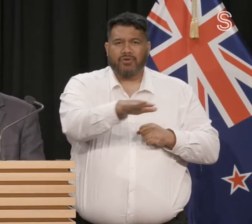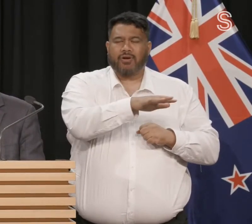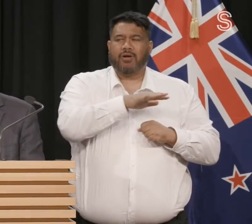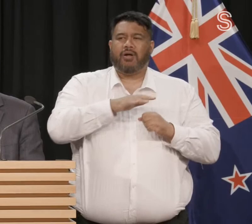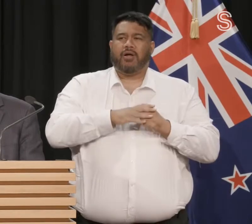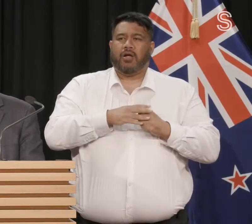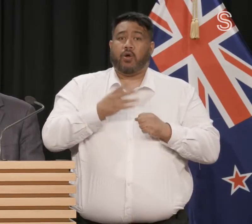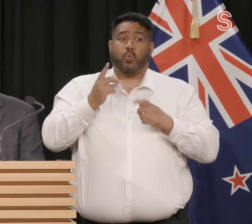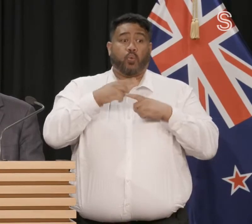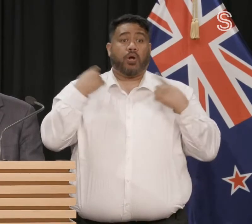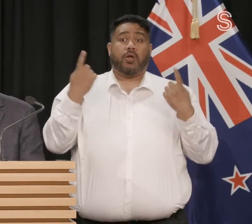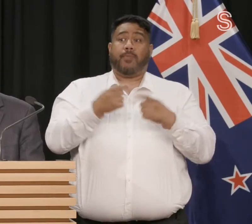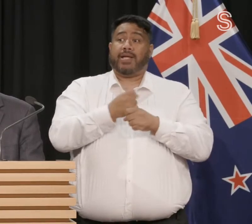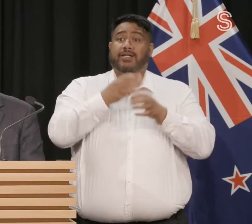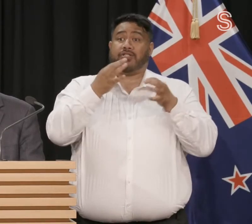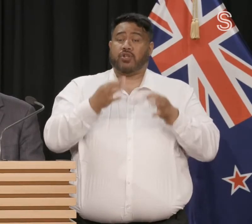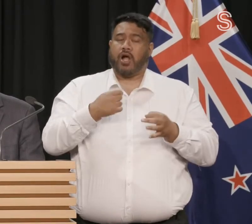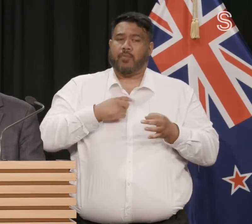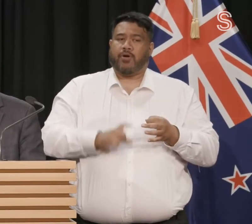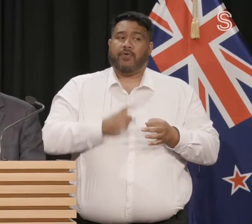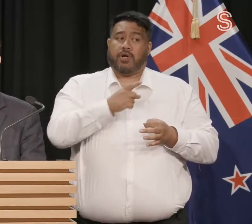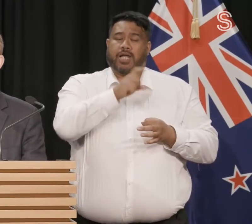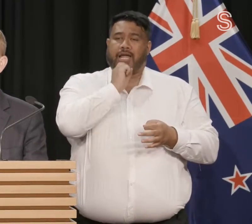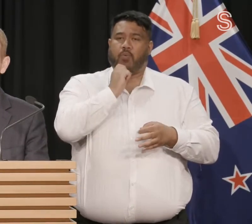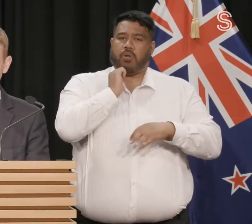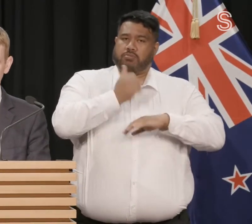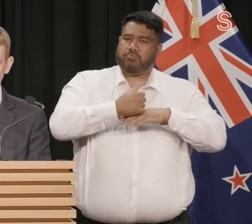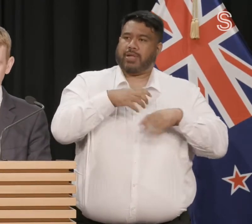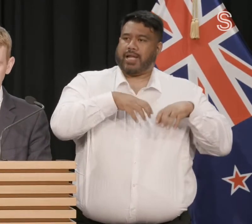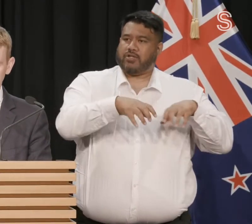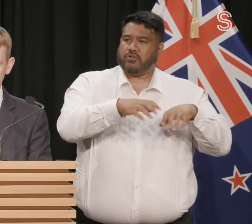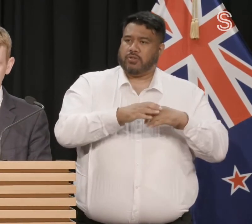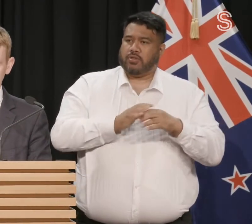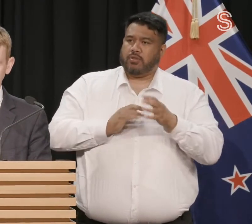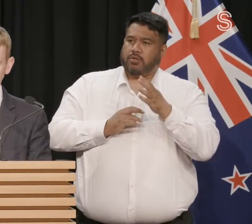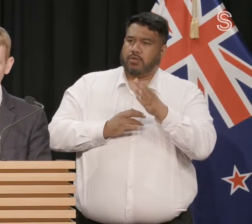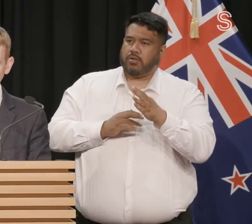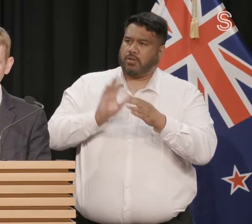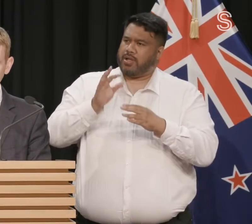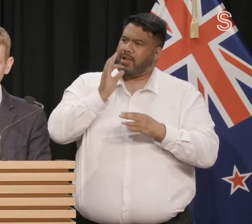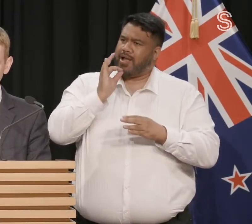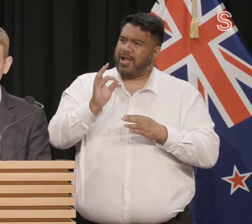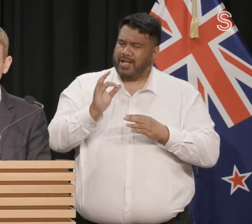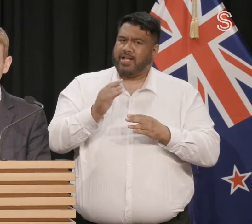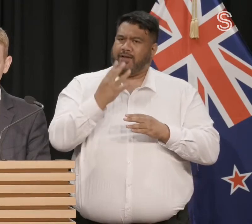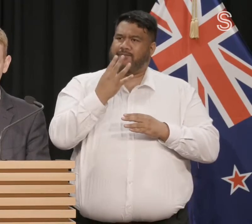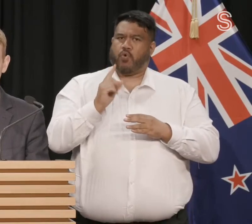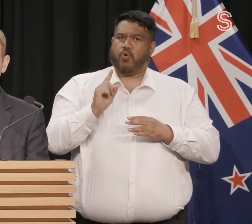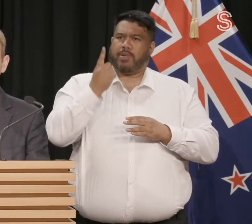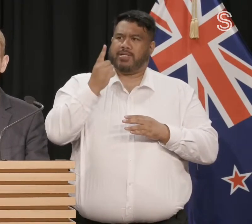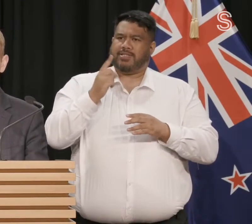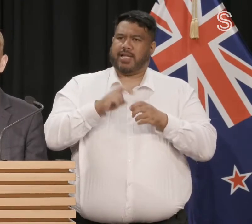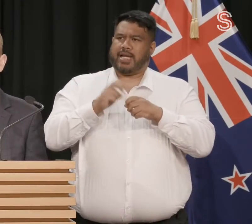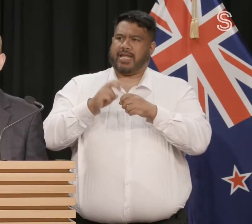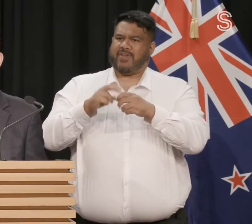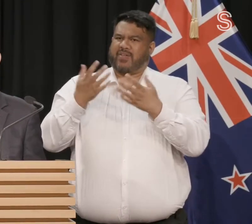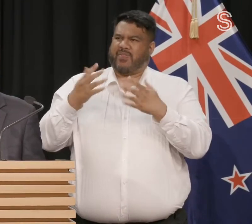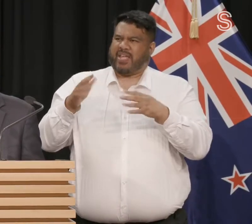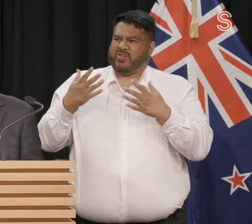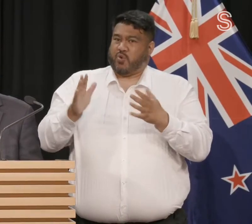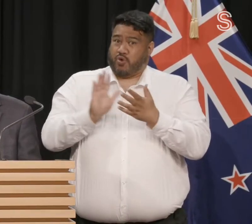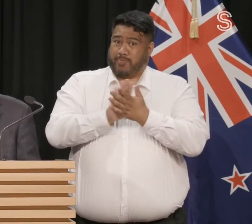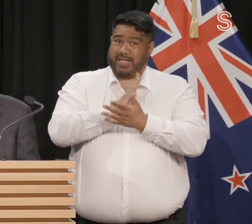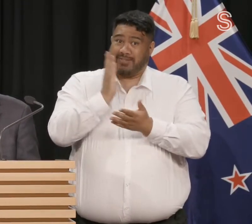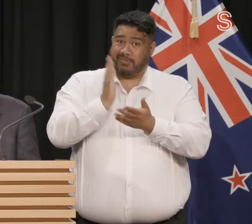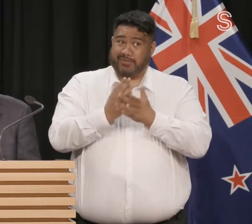when we make a decision, I'm absolutely confident that Willie will implement it. Picture, with just four ministers leaving, is this really enough of a renewal, or is